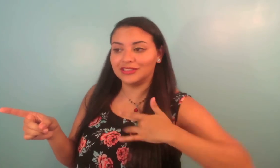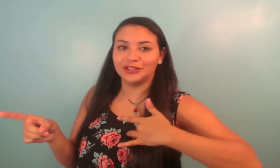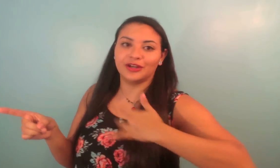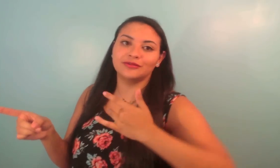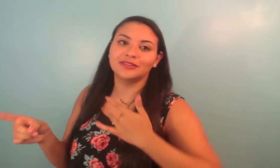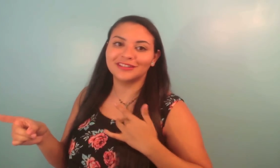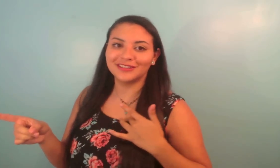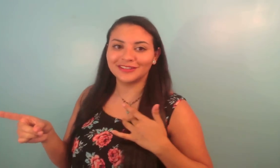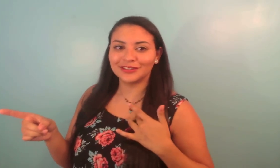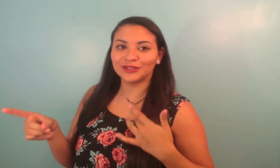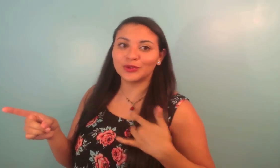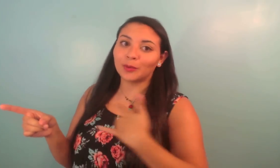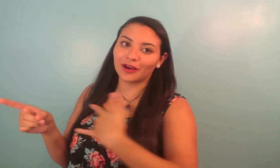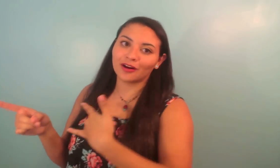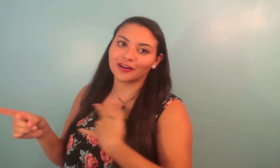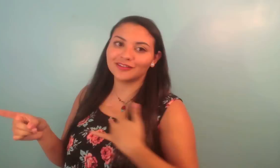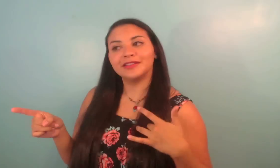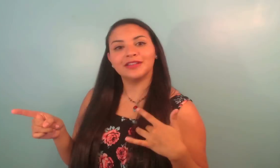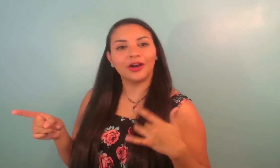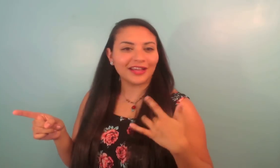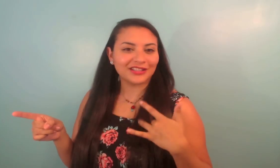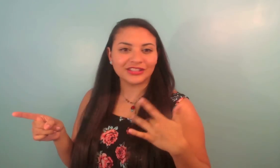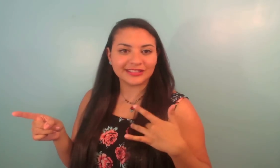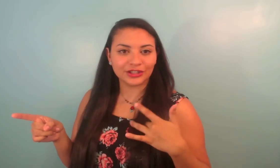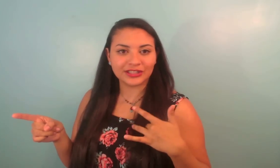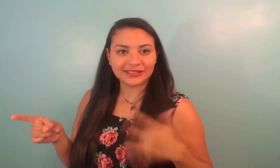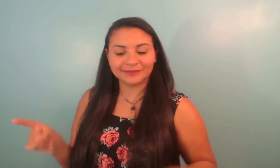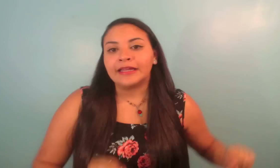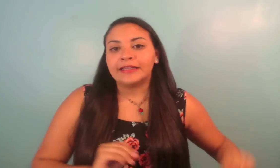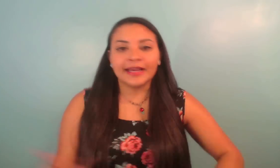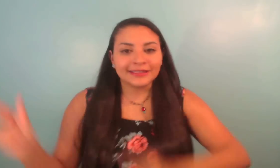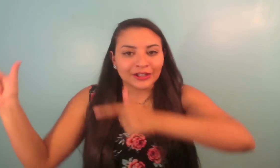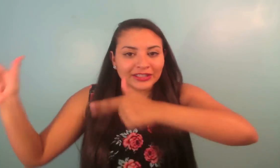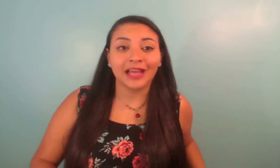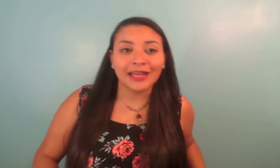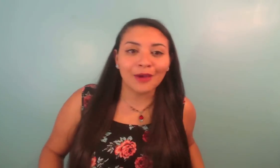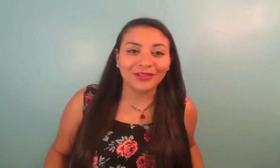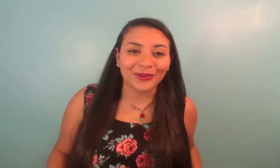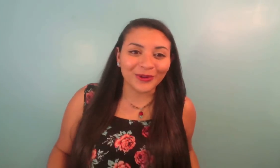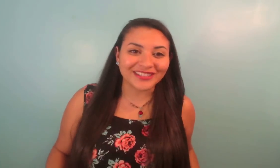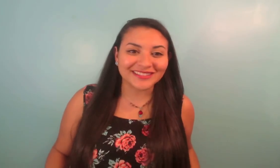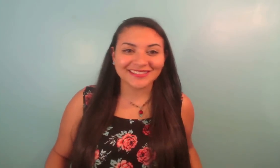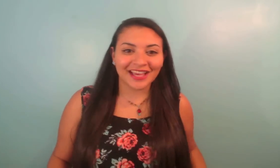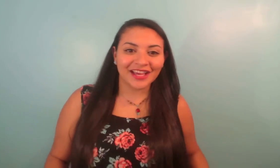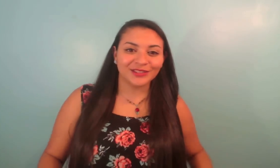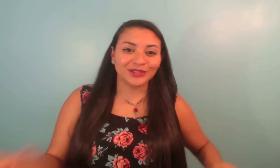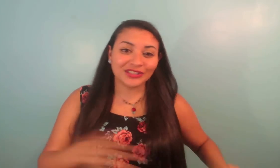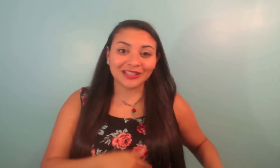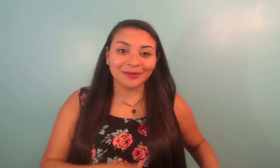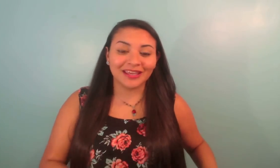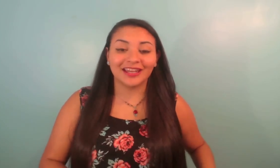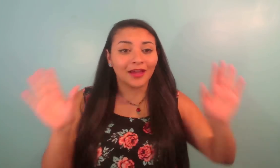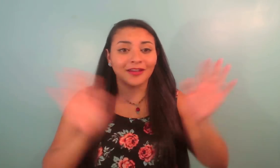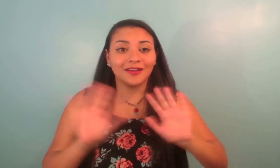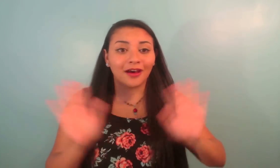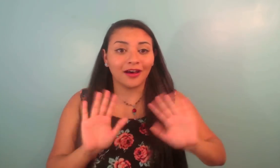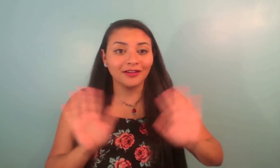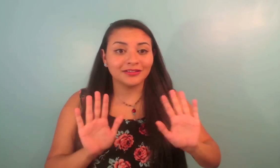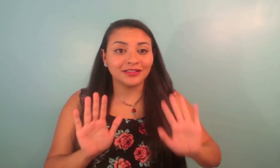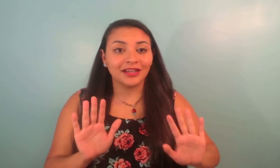know, stole my heart. All that cheesy goodness. Next lyric. Now we're at the chorus. So it's just like the beginning. Nah,